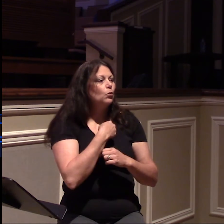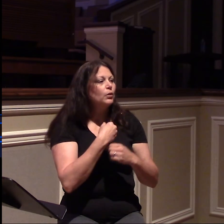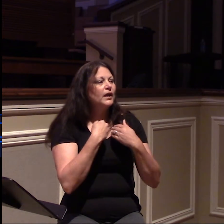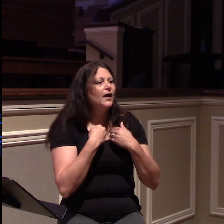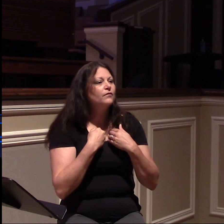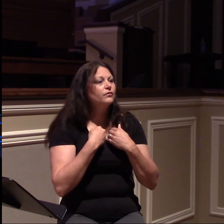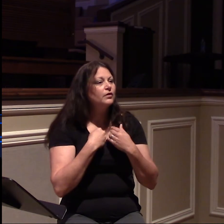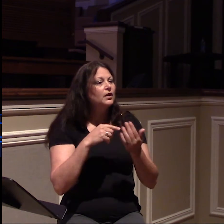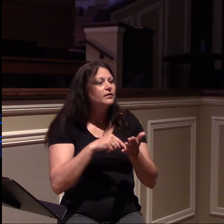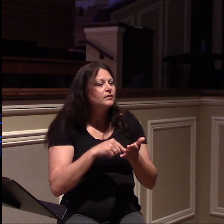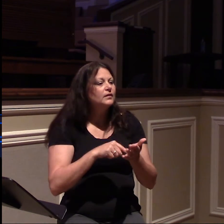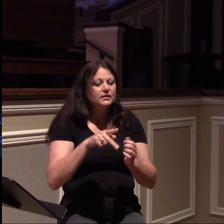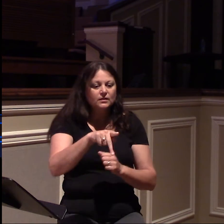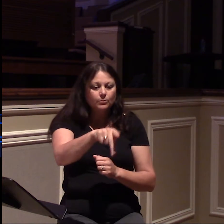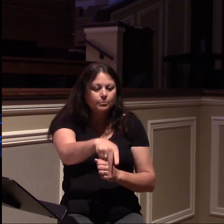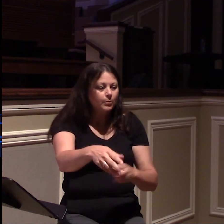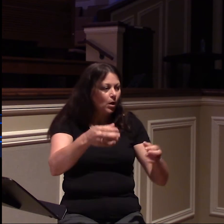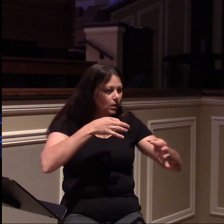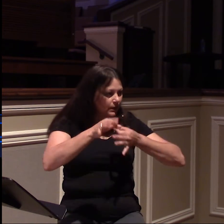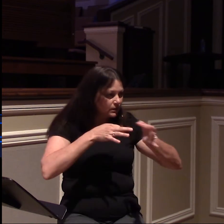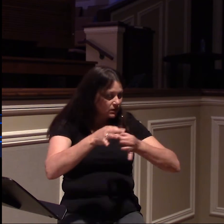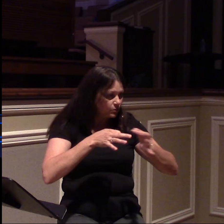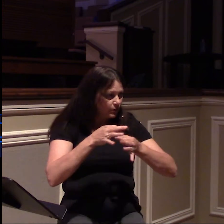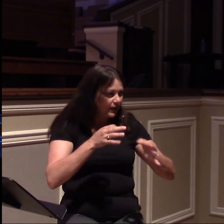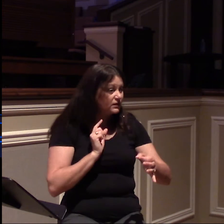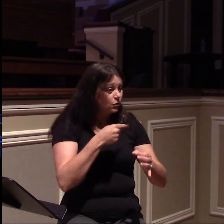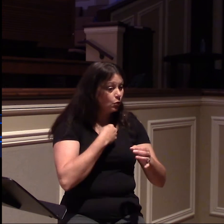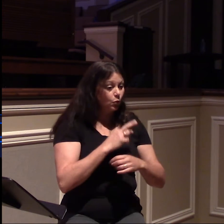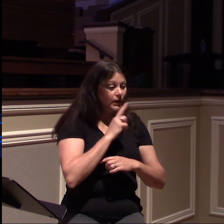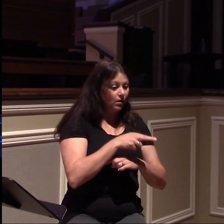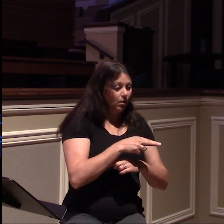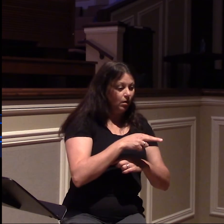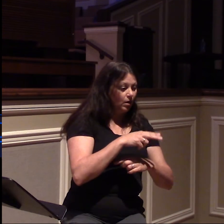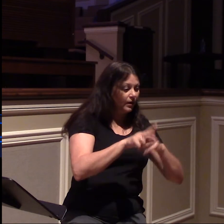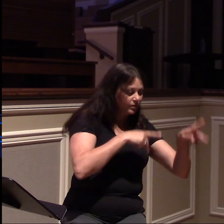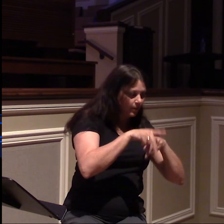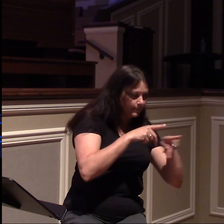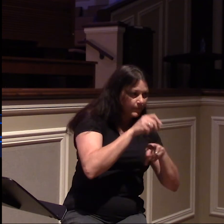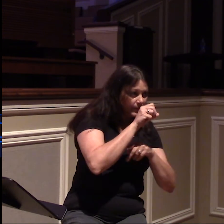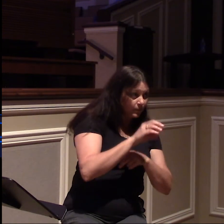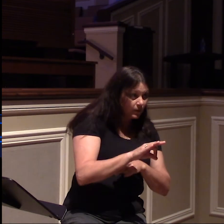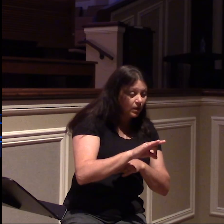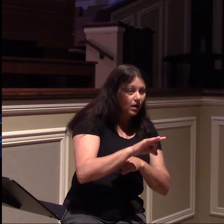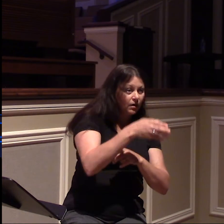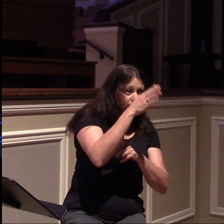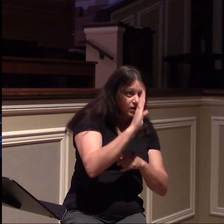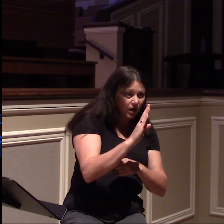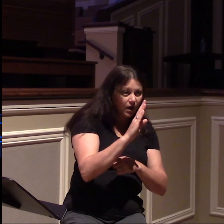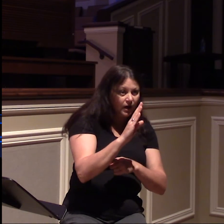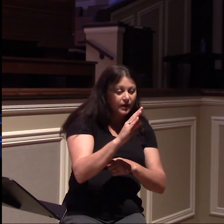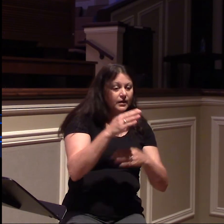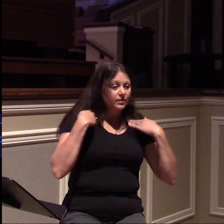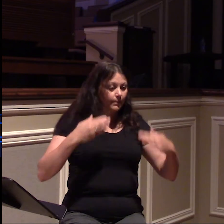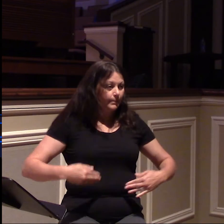of this restoration. Paul will call us in the New Testament that he says that we are the people of God, the body of Christ, and the temple of the Holy Spirit. That